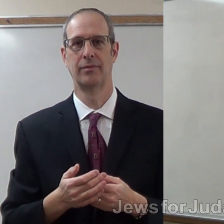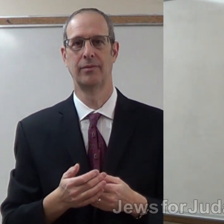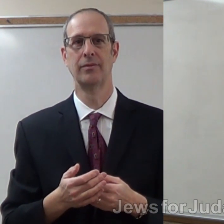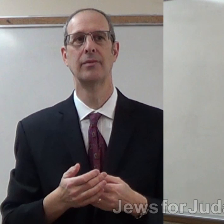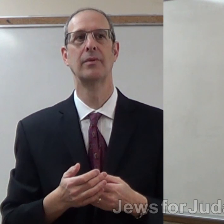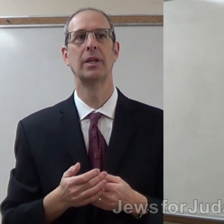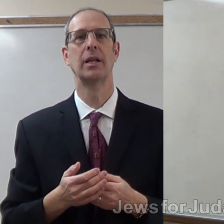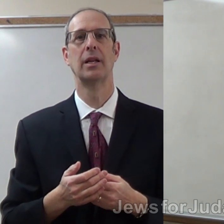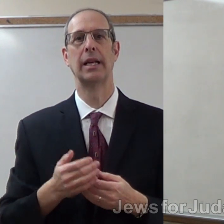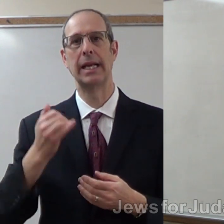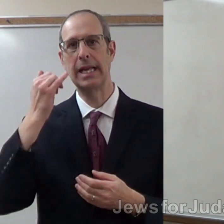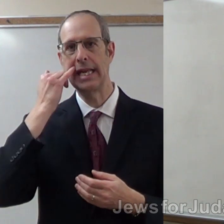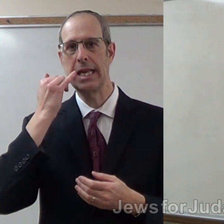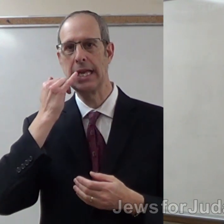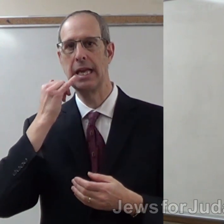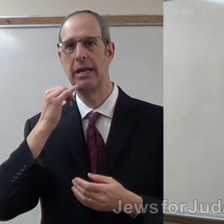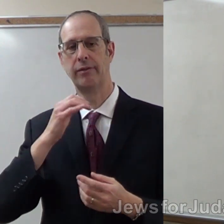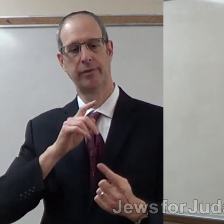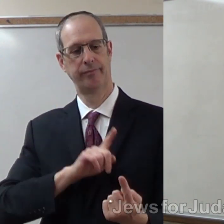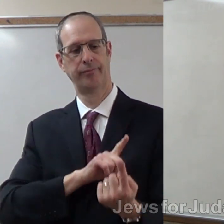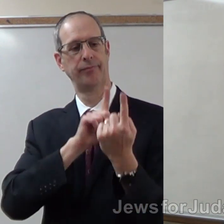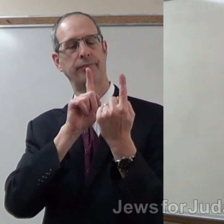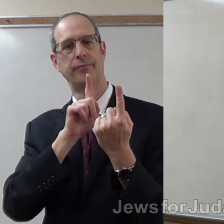When you're speaking to someone else,